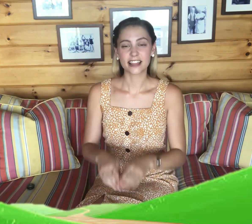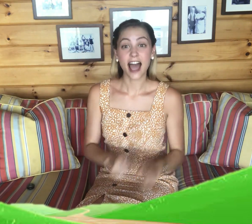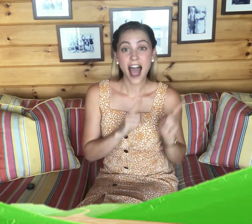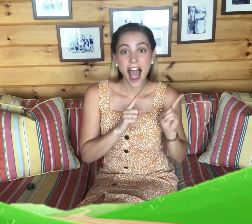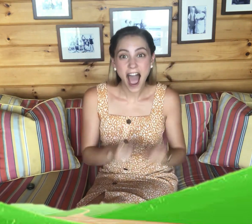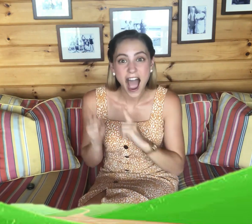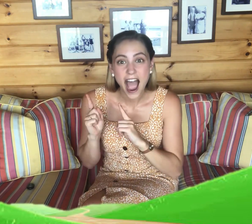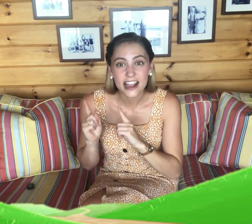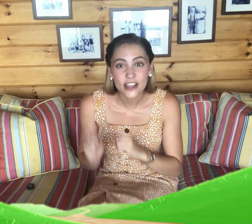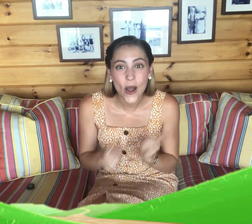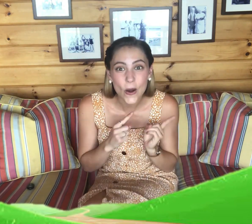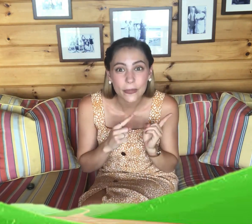standing person?